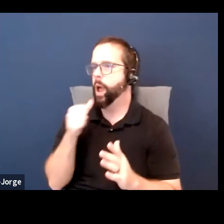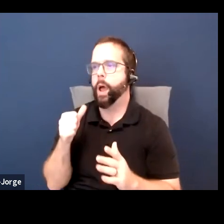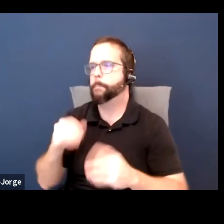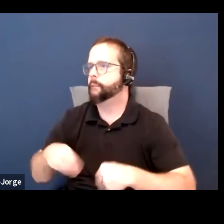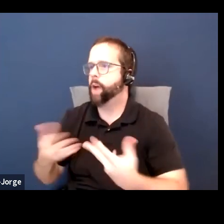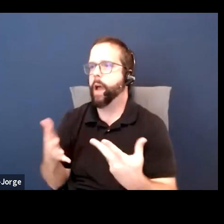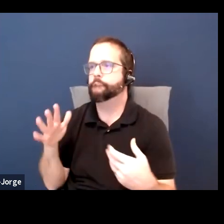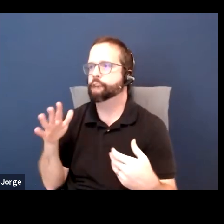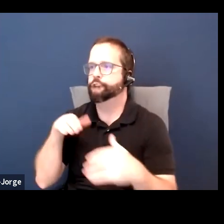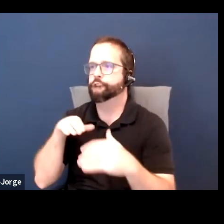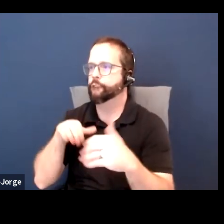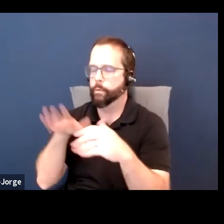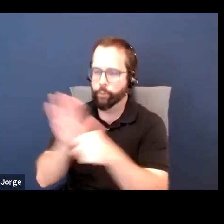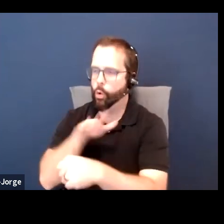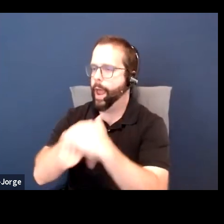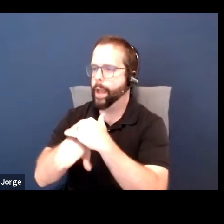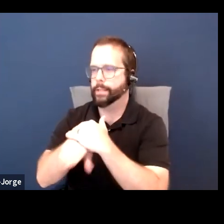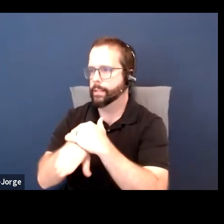Going to slide 11.